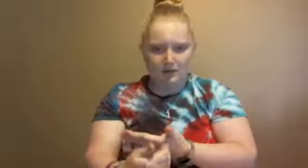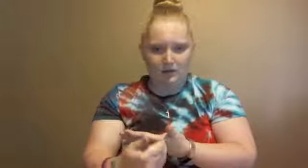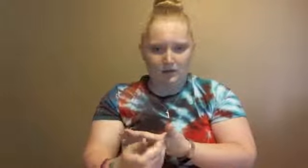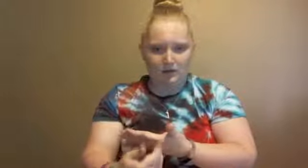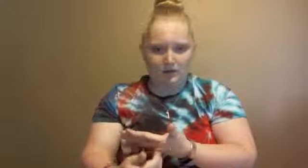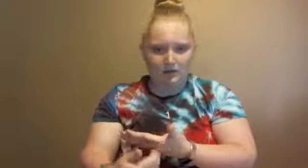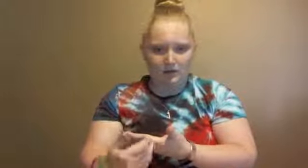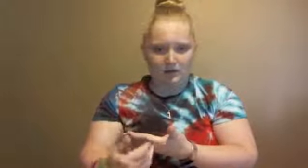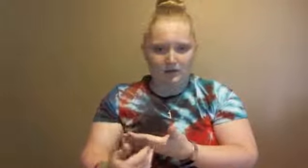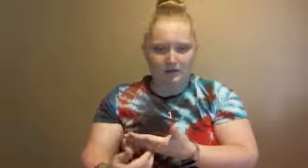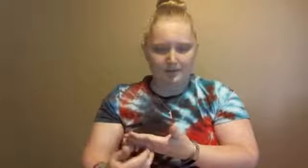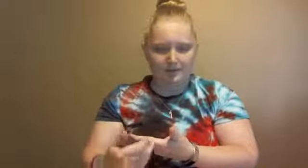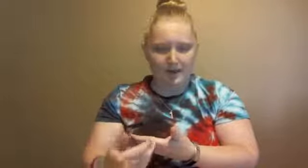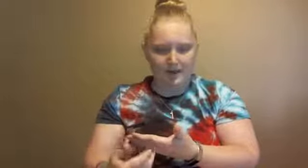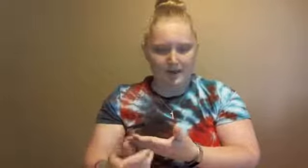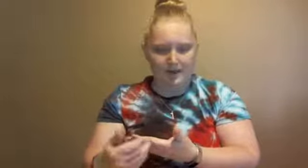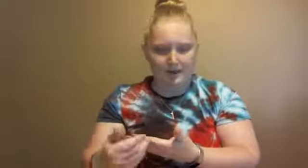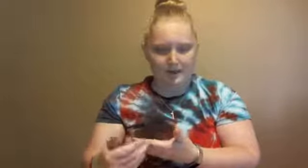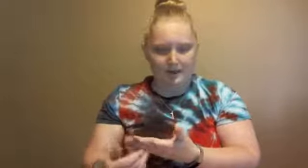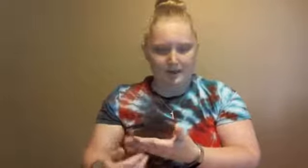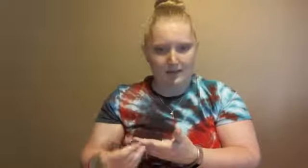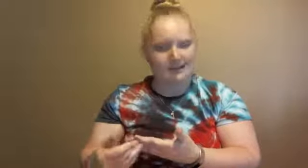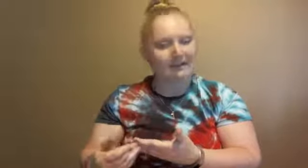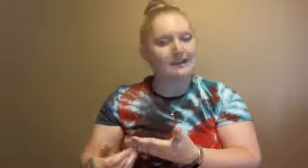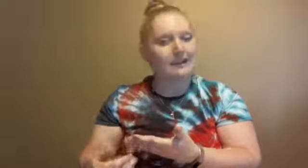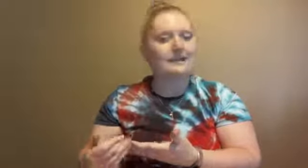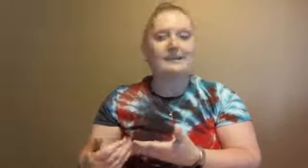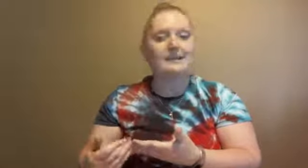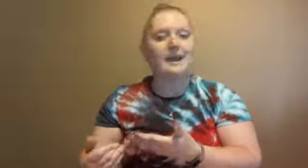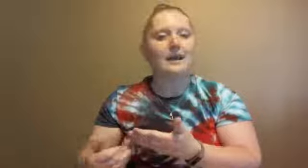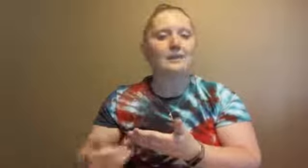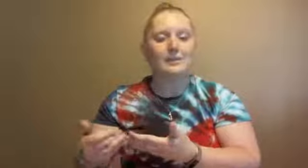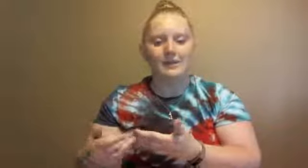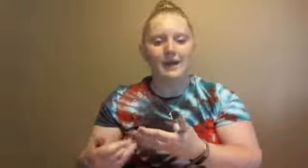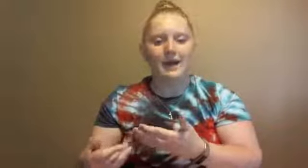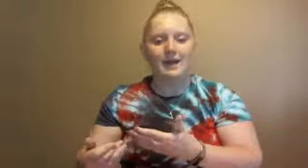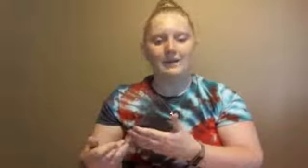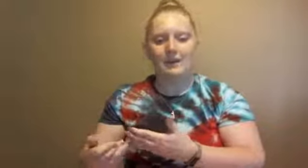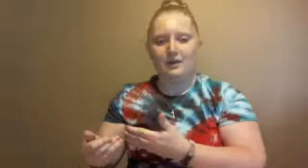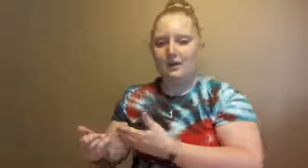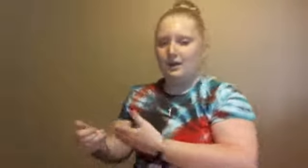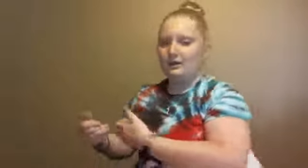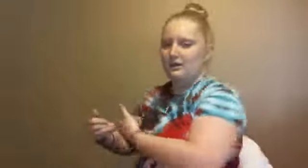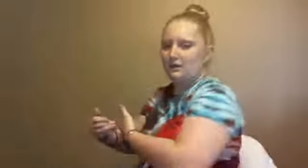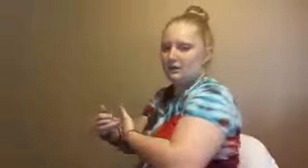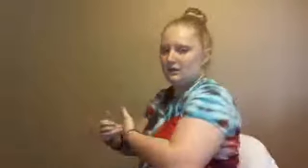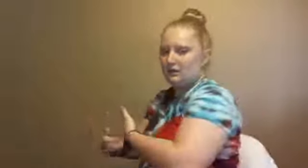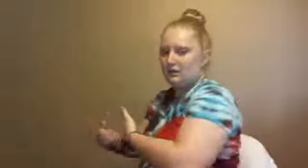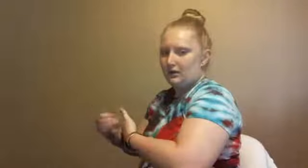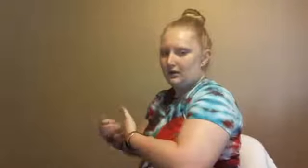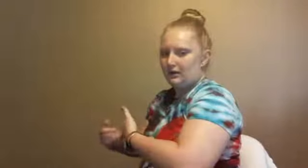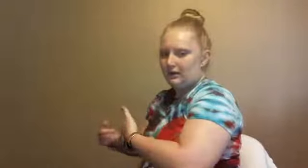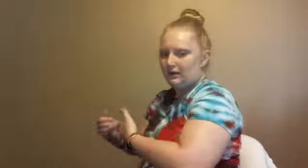along making like slices of bread out of your other hand. So you go like this.